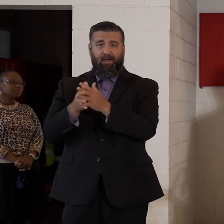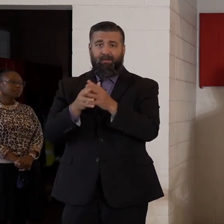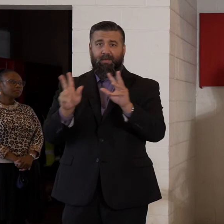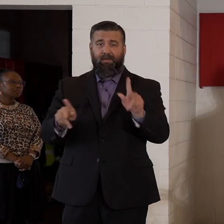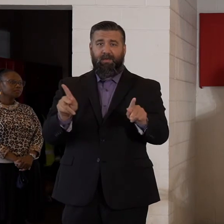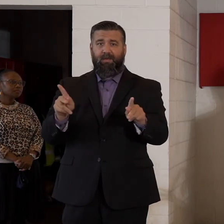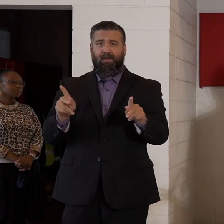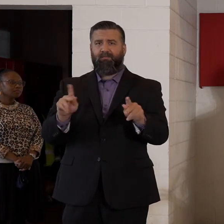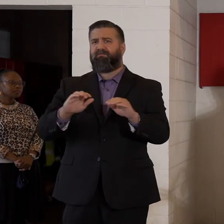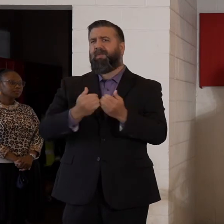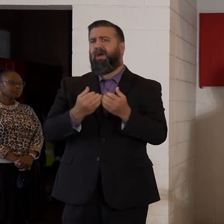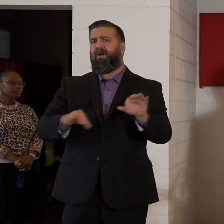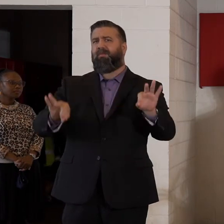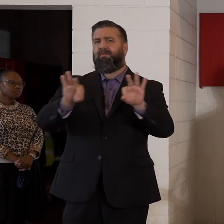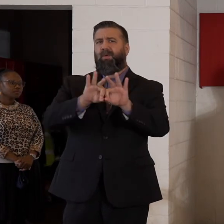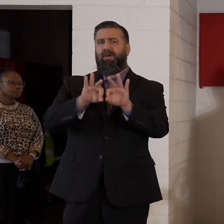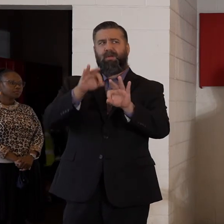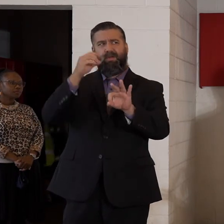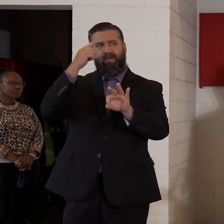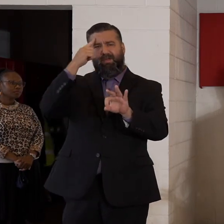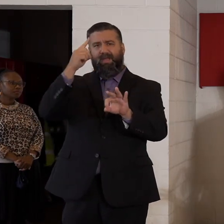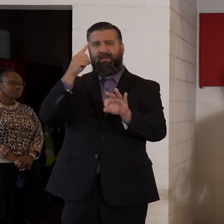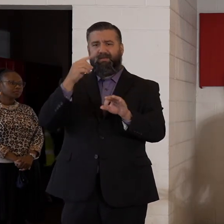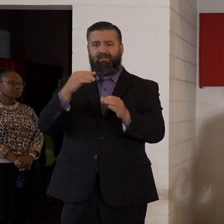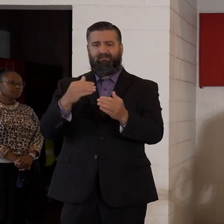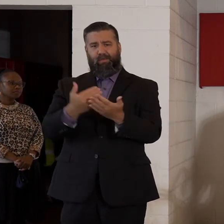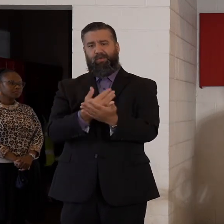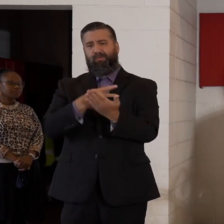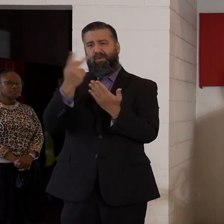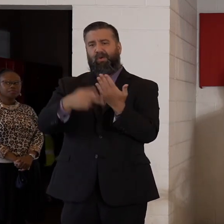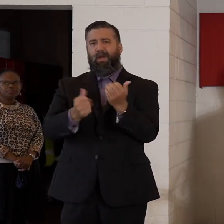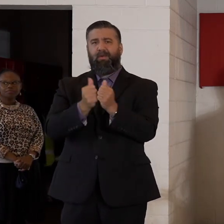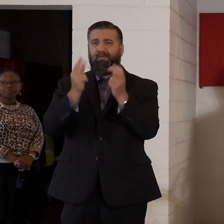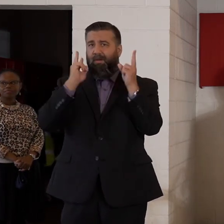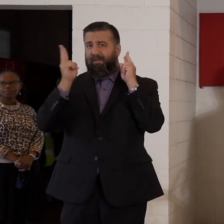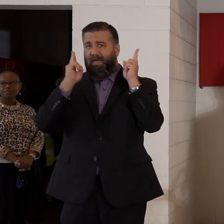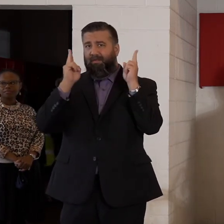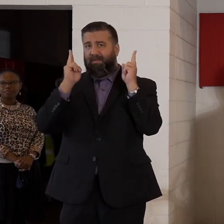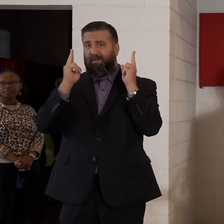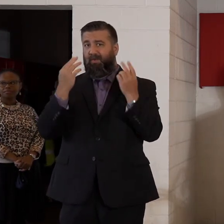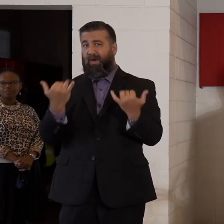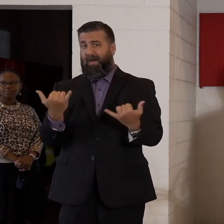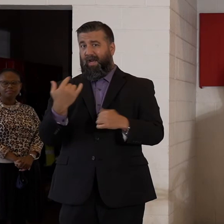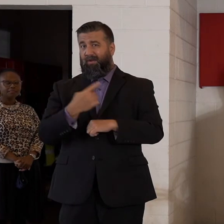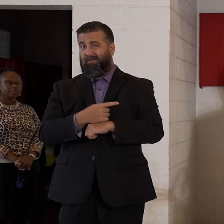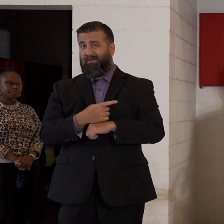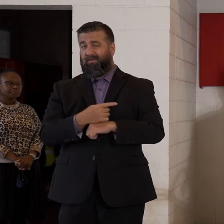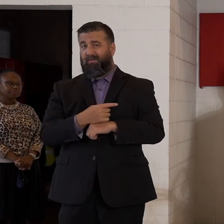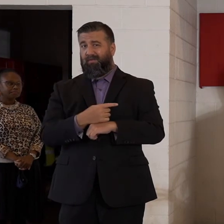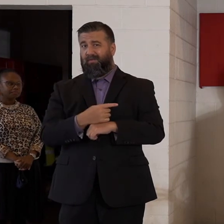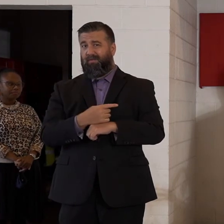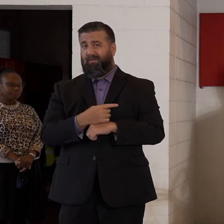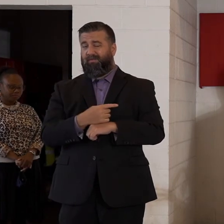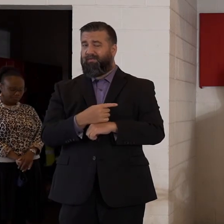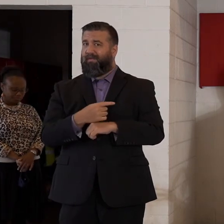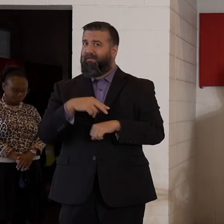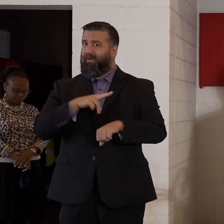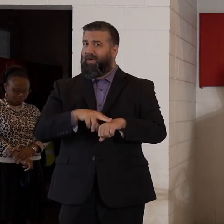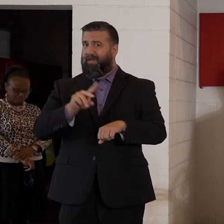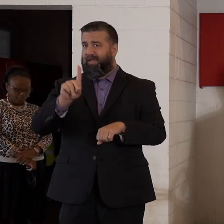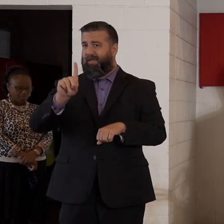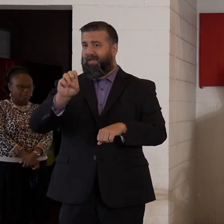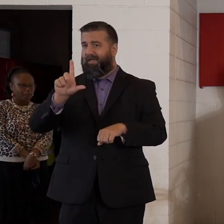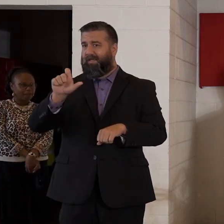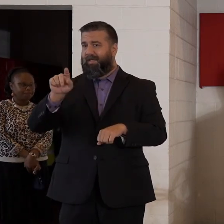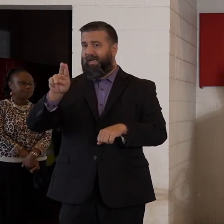see the new initiative of barbershops and beauty salons at this particular moment with the Delta variant clearly becoming an